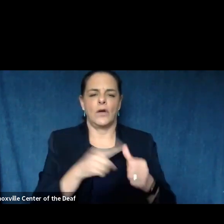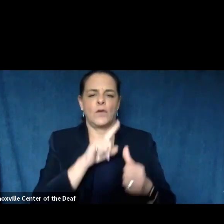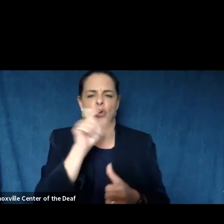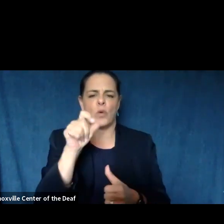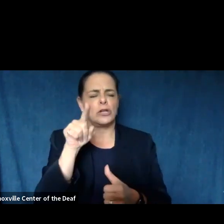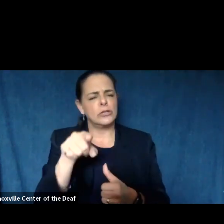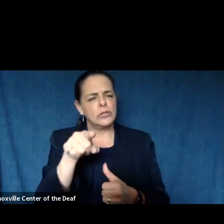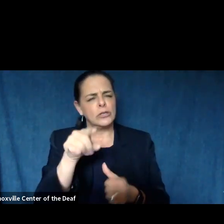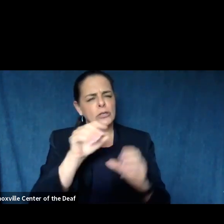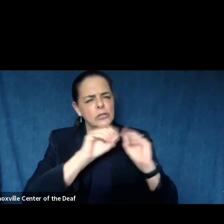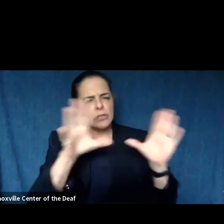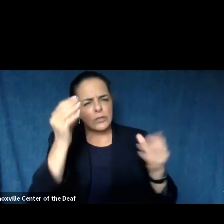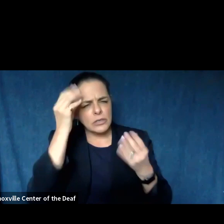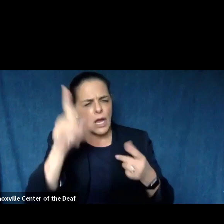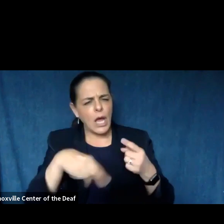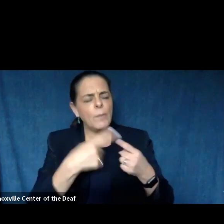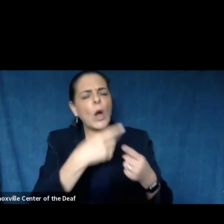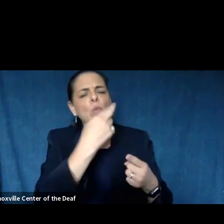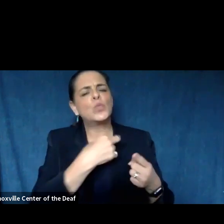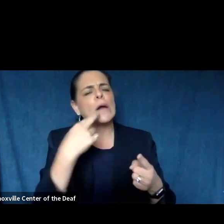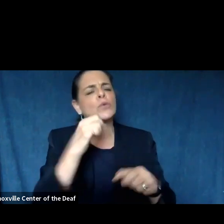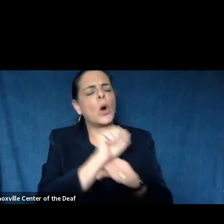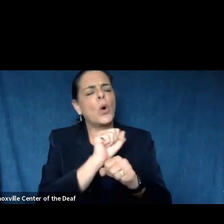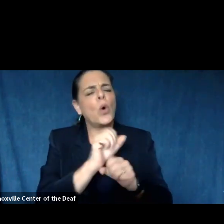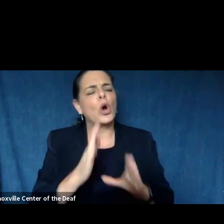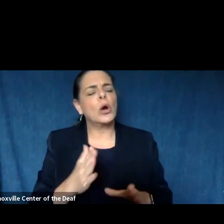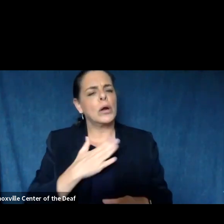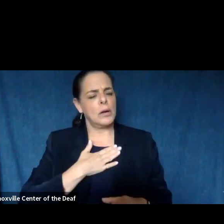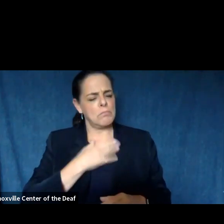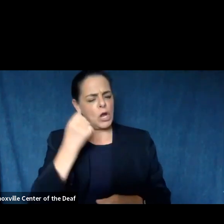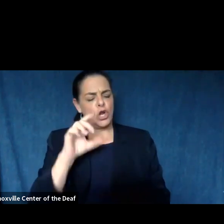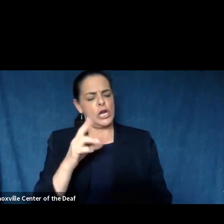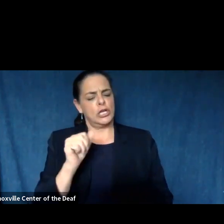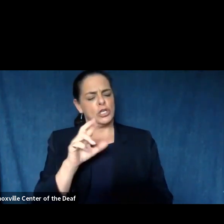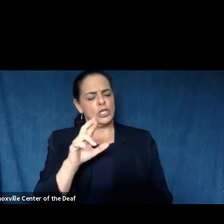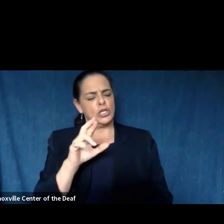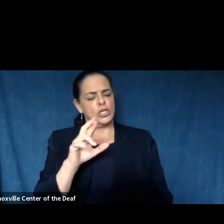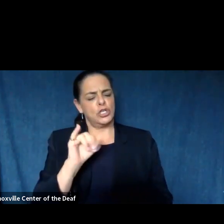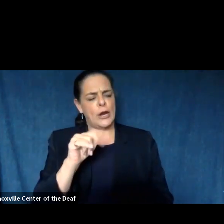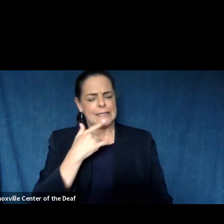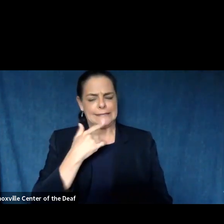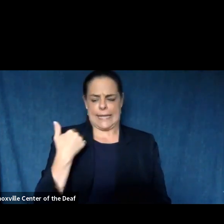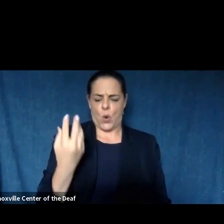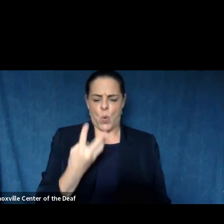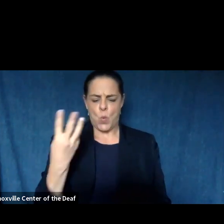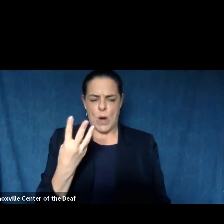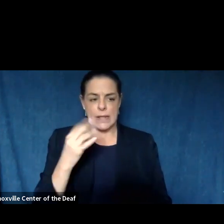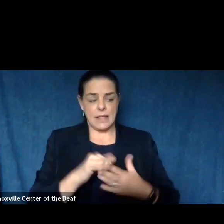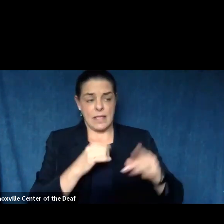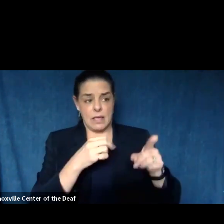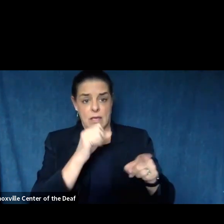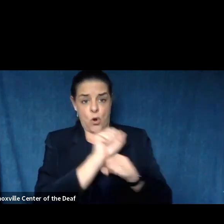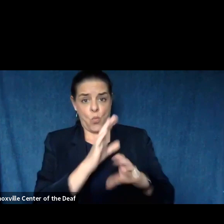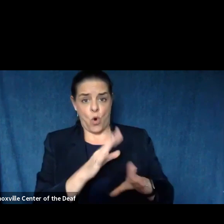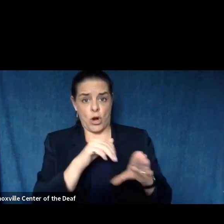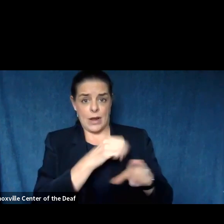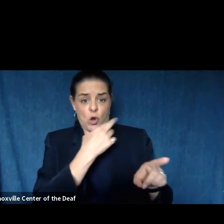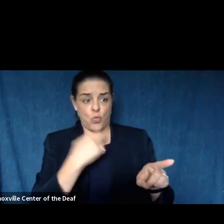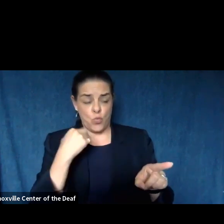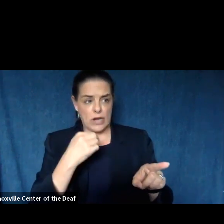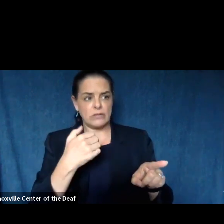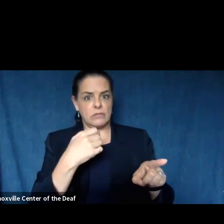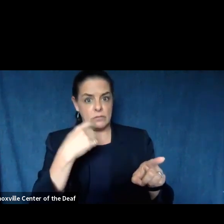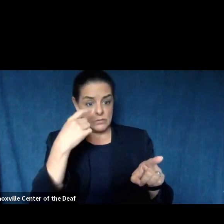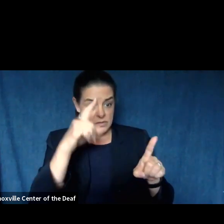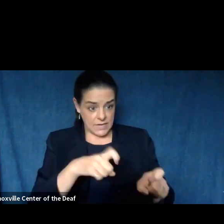clarify information regarding restaurant workers? I understood Charity to say in Wednesday's briefing that a restaurant worker who has tested